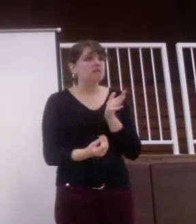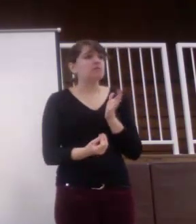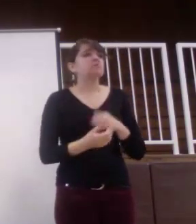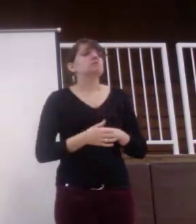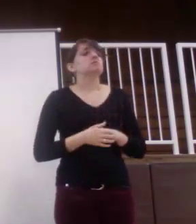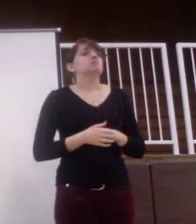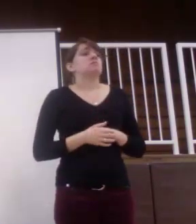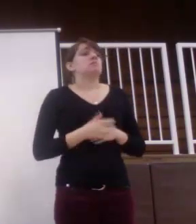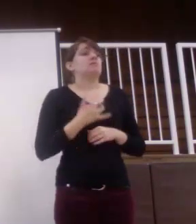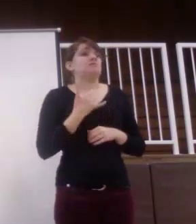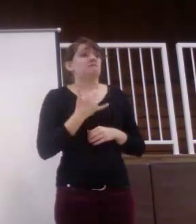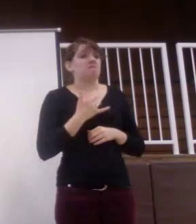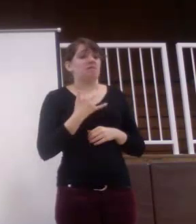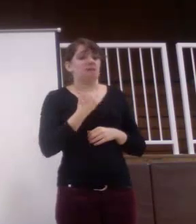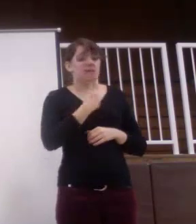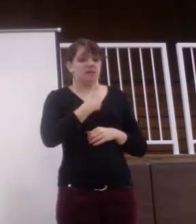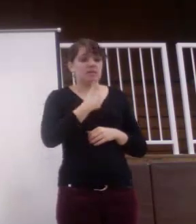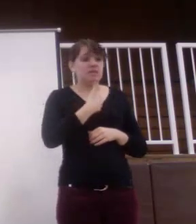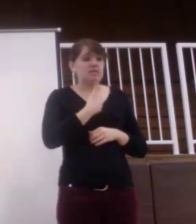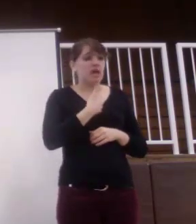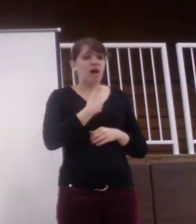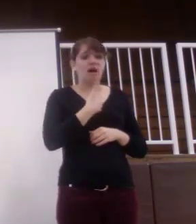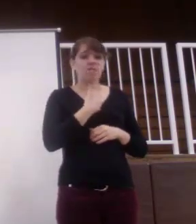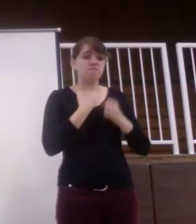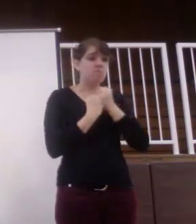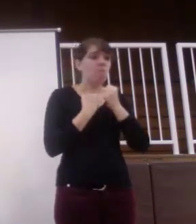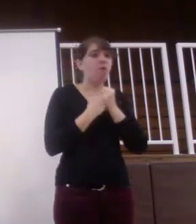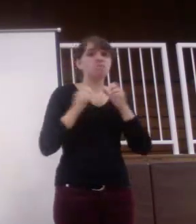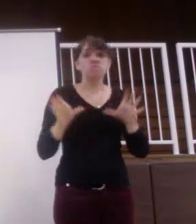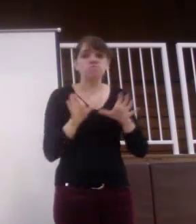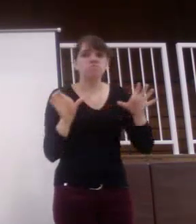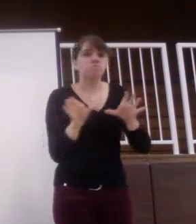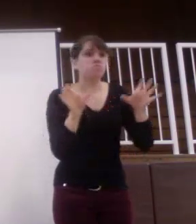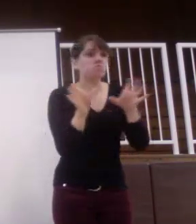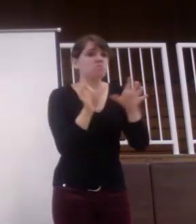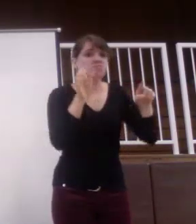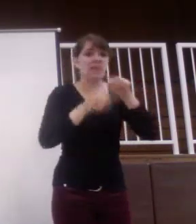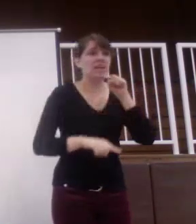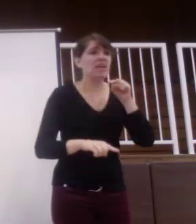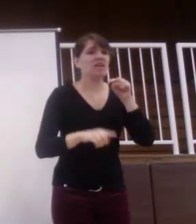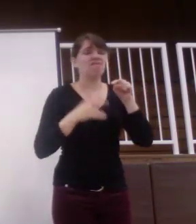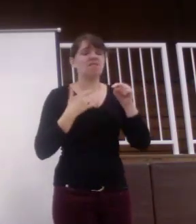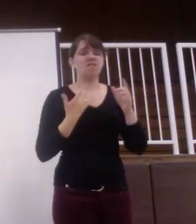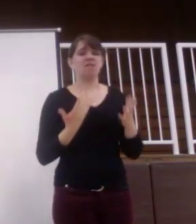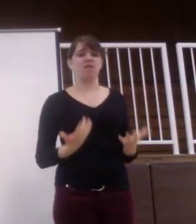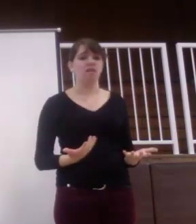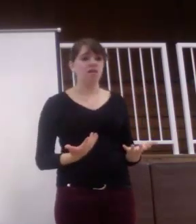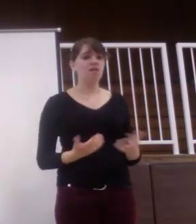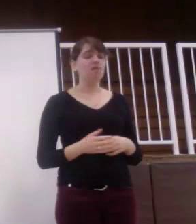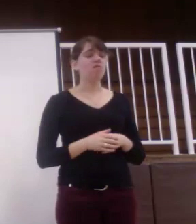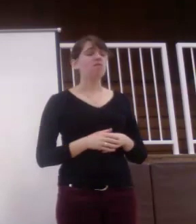the loss of self-sufficiency that accompanies many terminal illnesses,